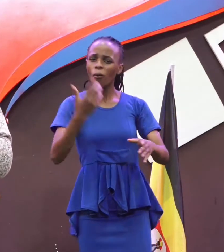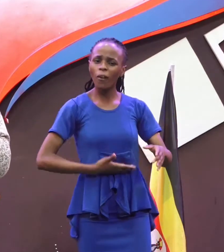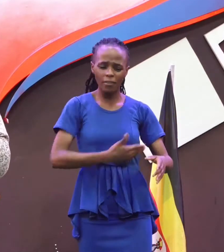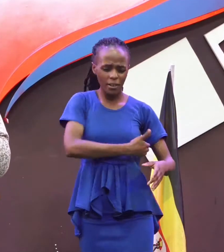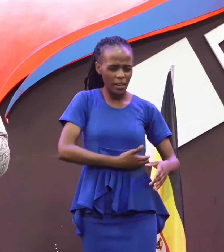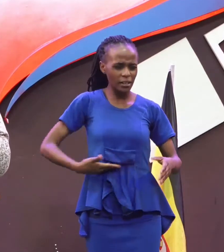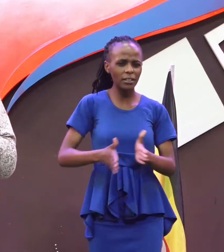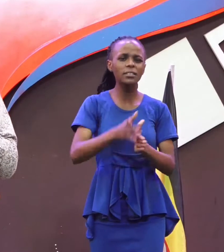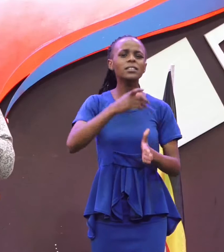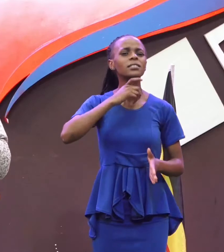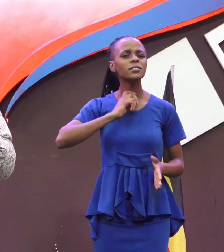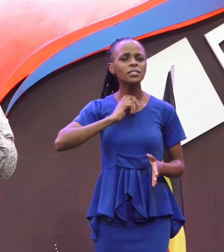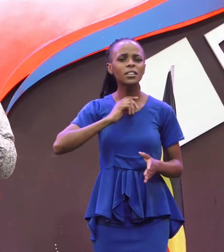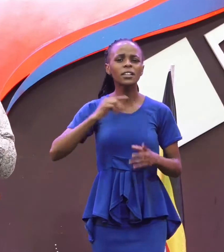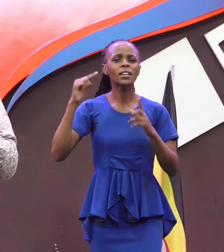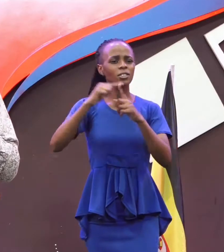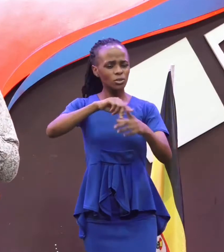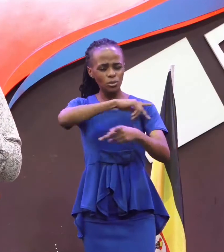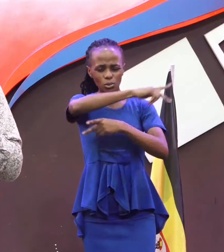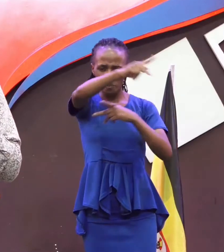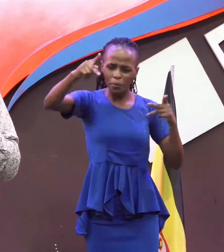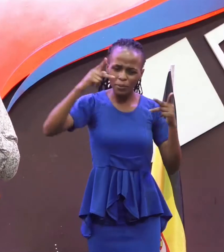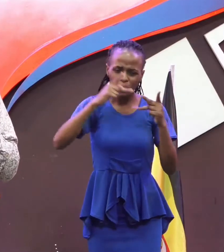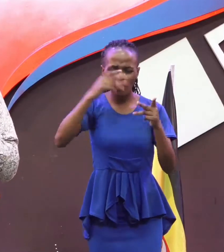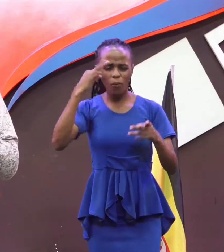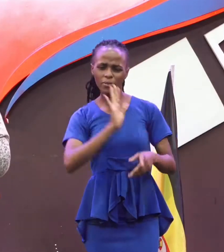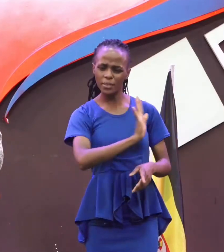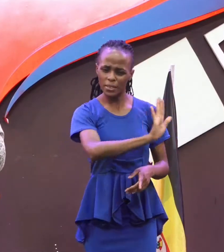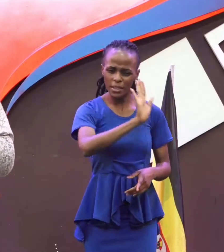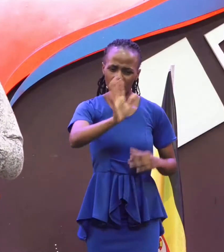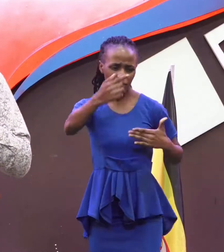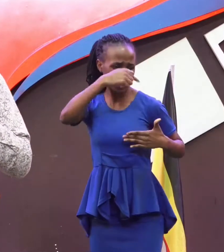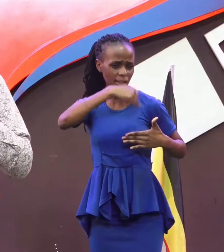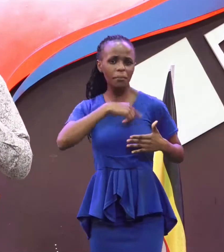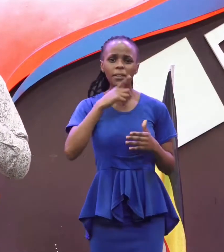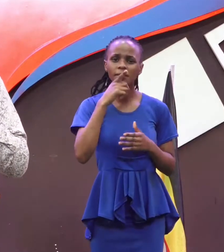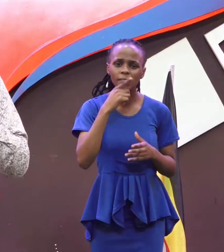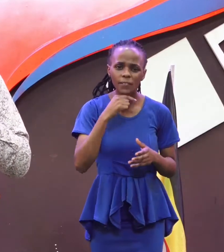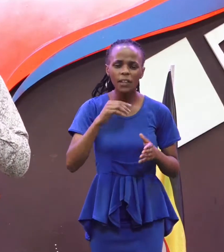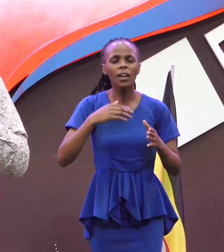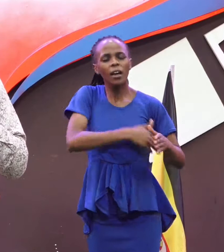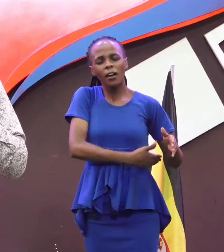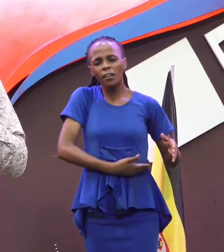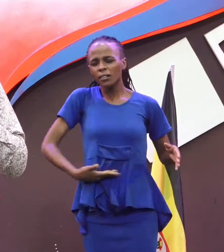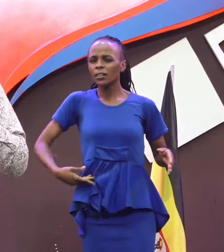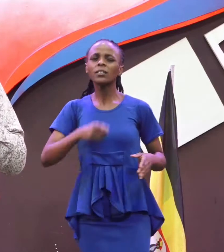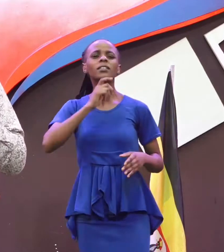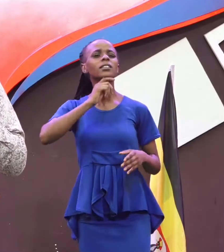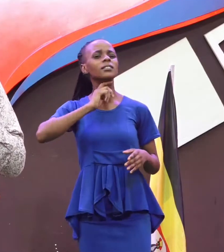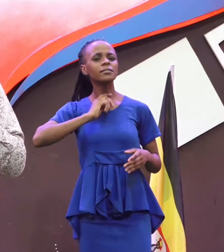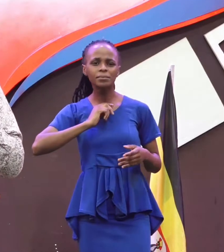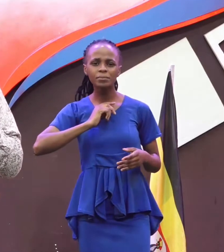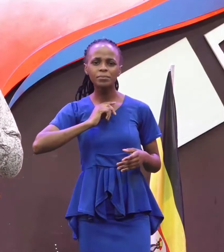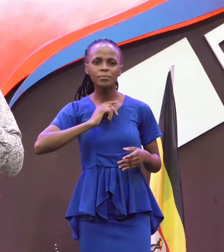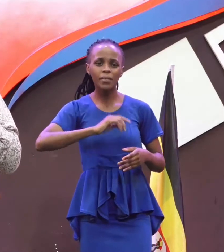who have a thang and a hand and thirst of the perfection of their inner man, having a hunger